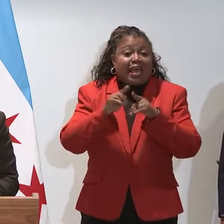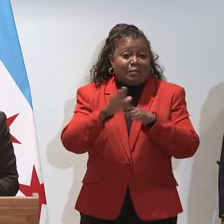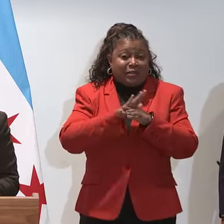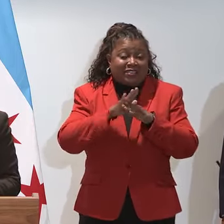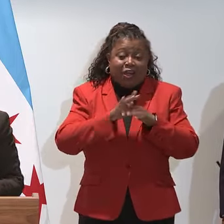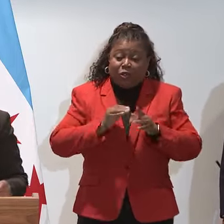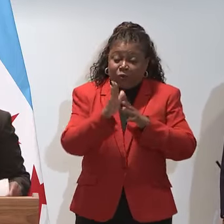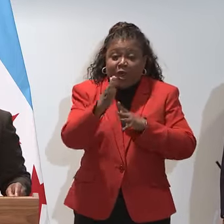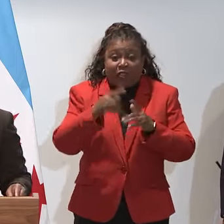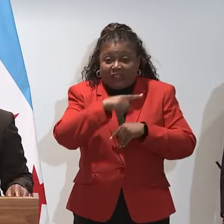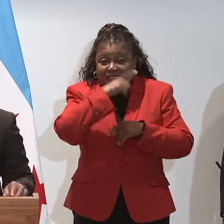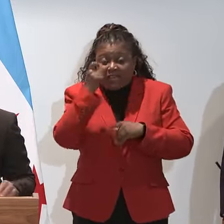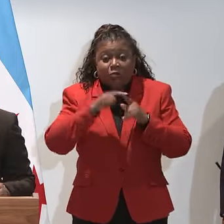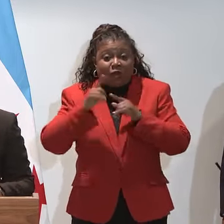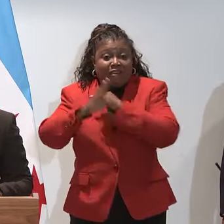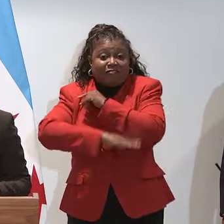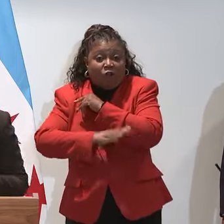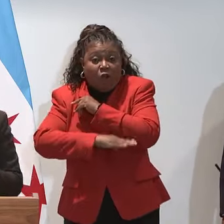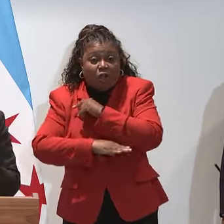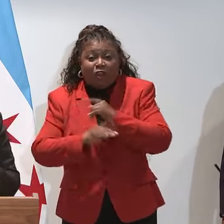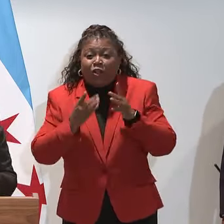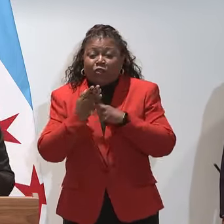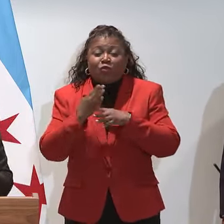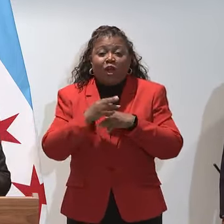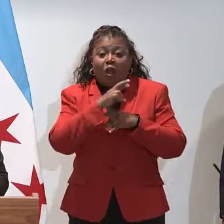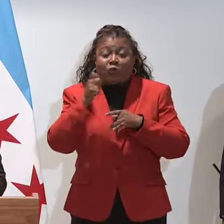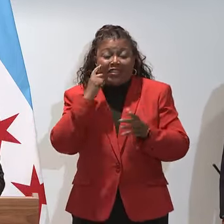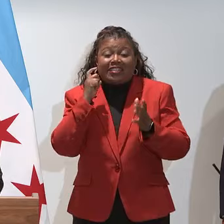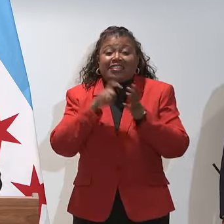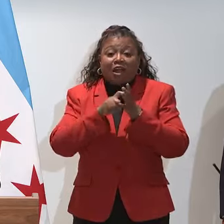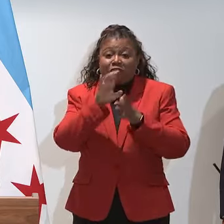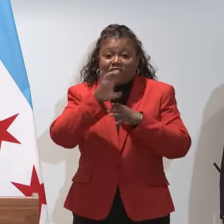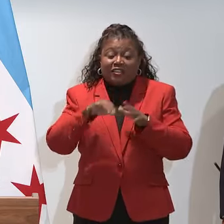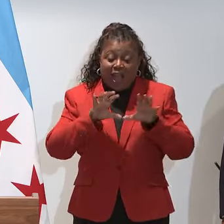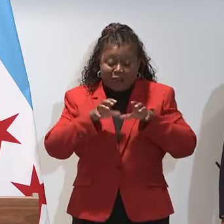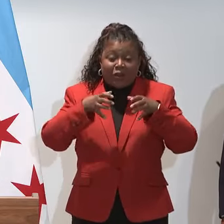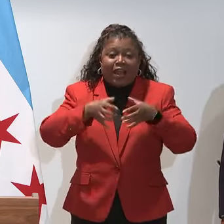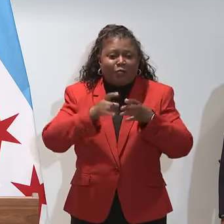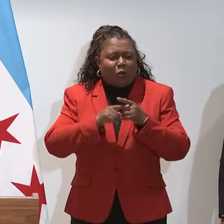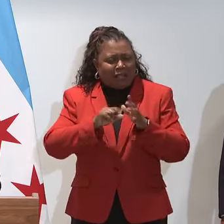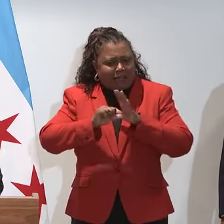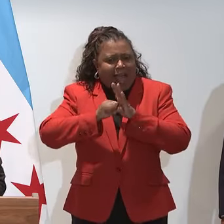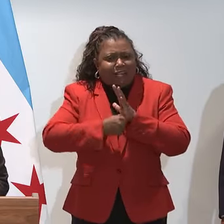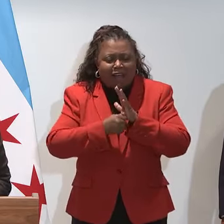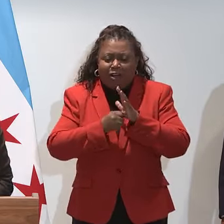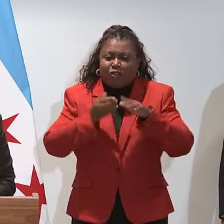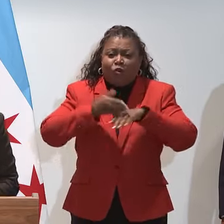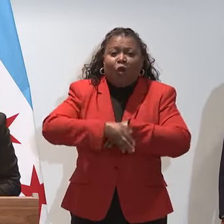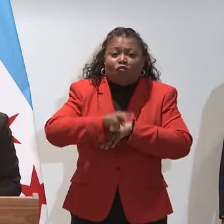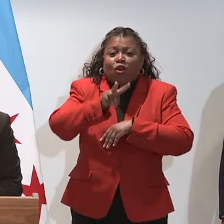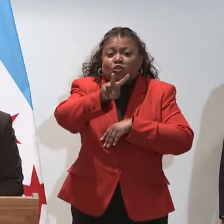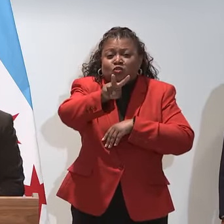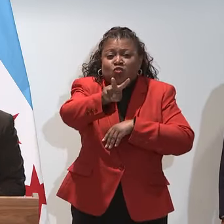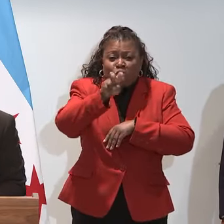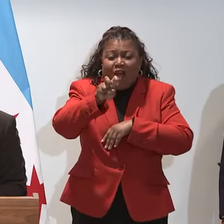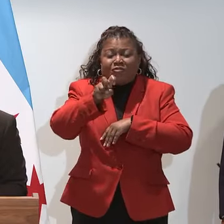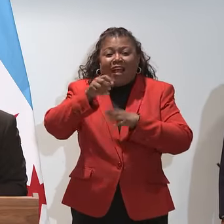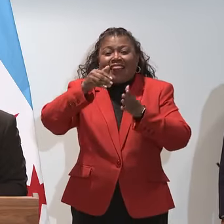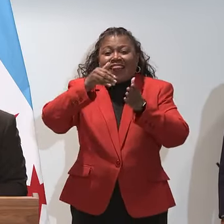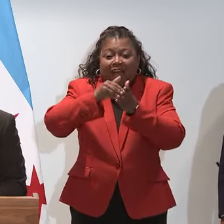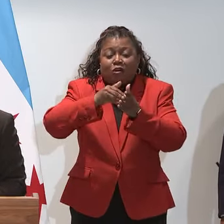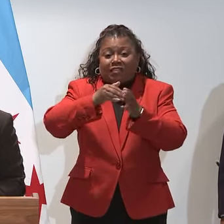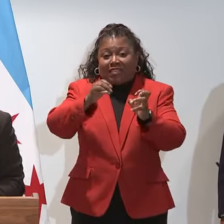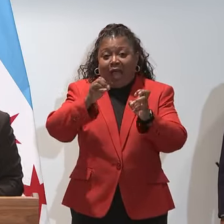in business and throughout the summer and fall. Through our Rediscover Chicago campaign, we've highlighted the over